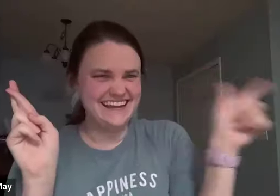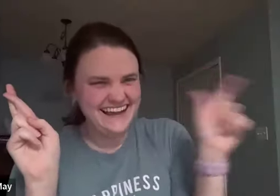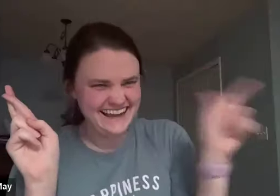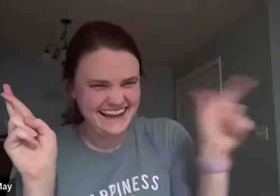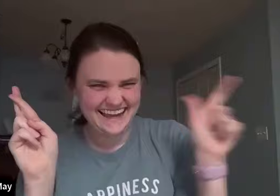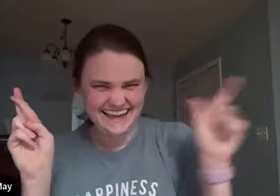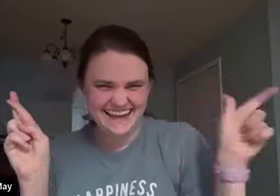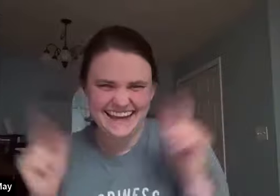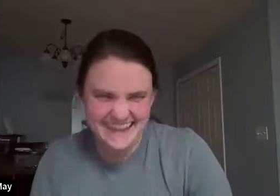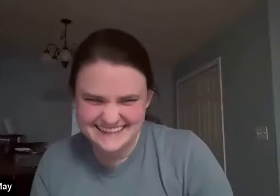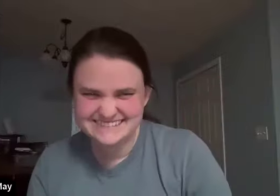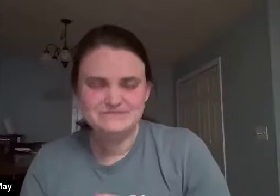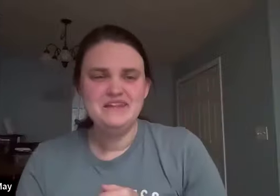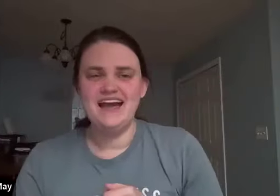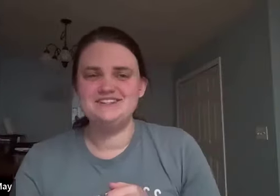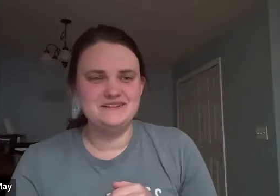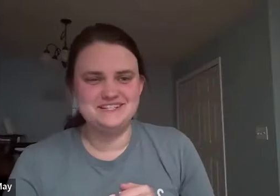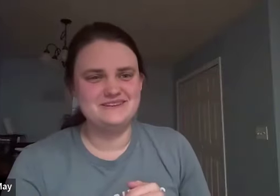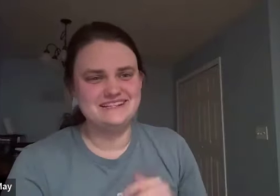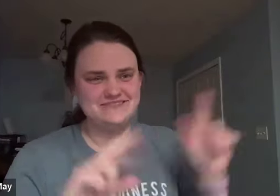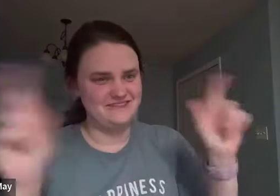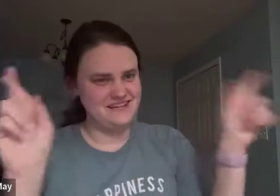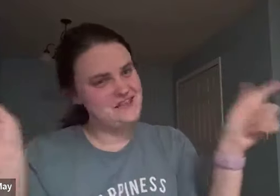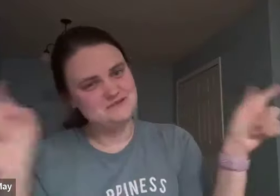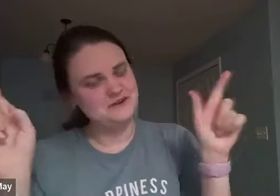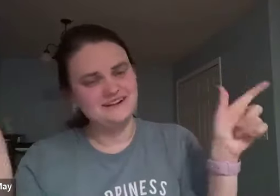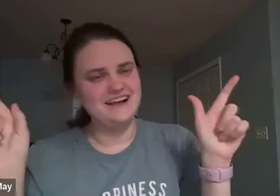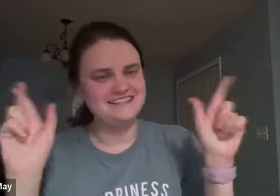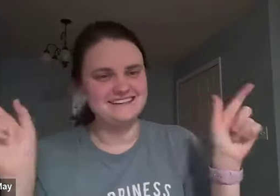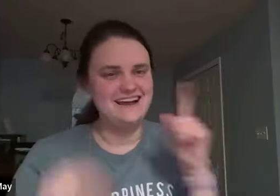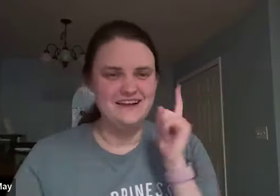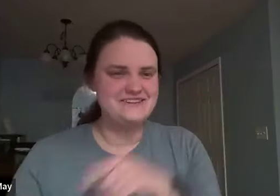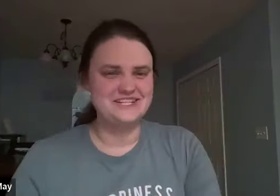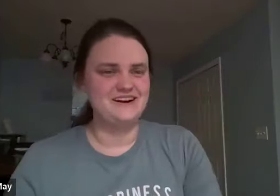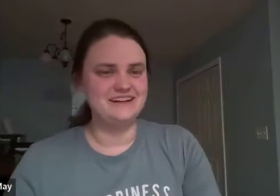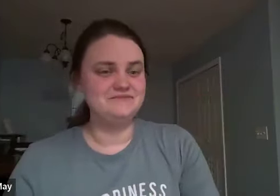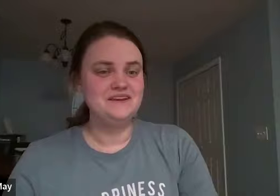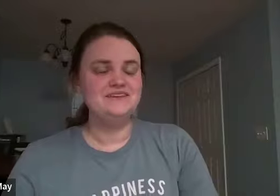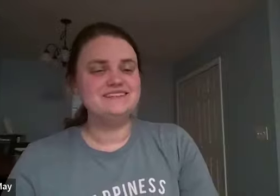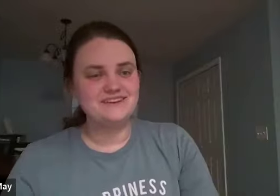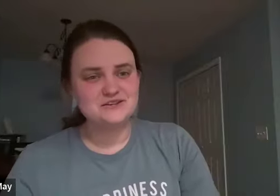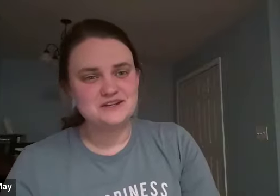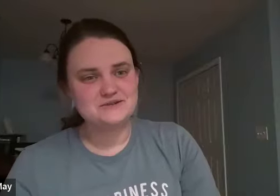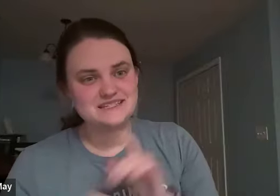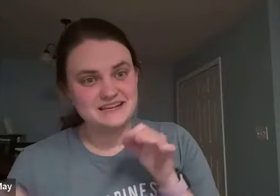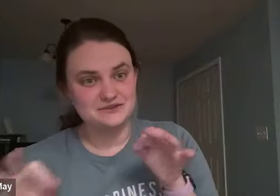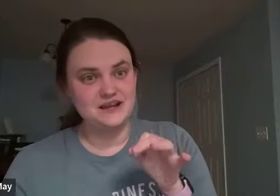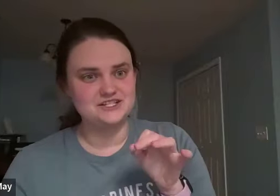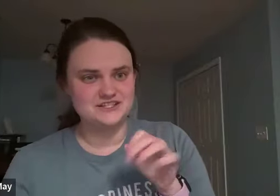is so cute. I love it. I totally just realized I've never done that before in class either. I love how she caught it. That's also how you would say directions too. So